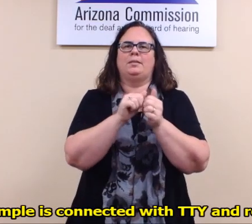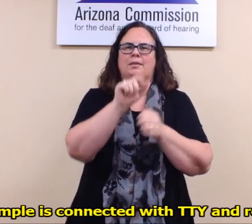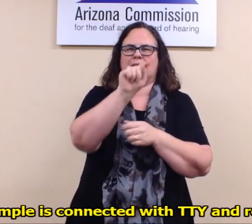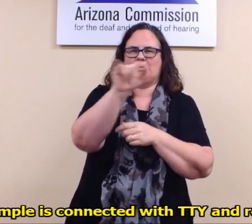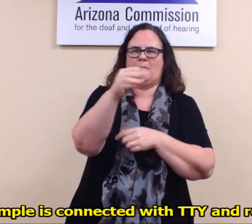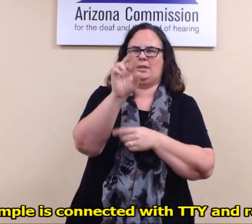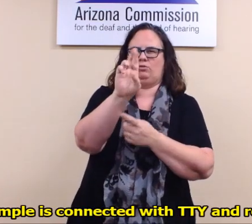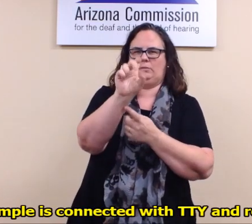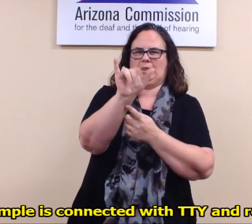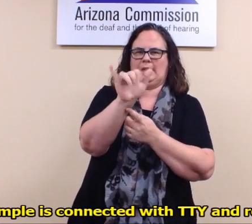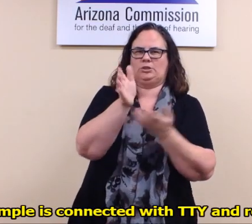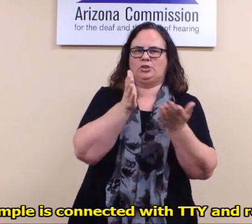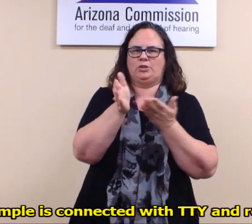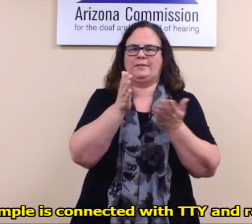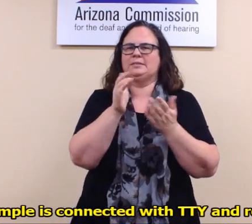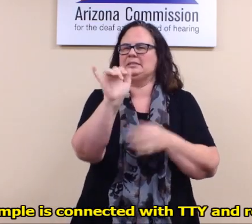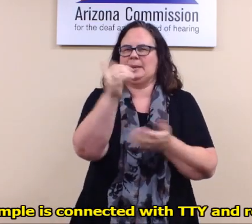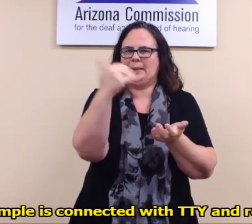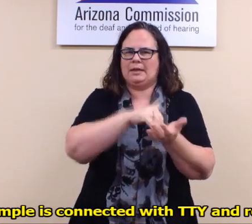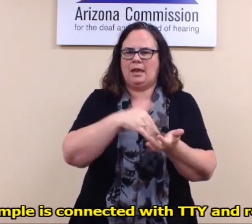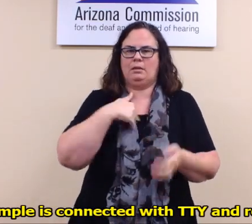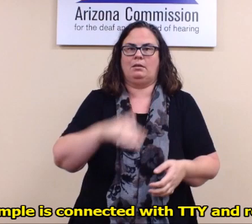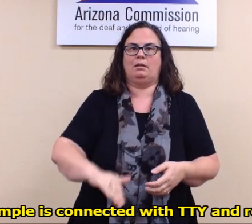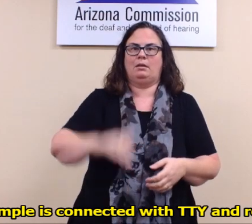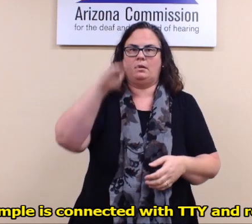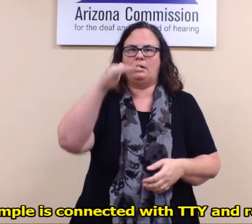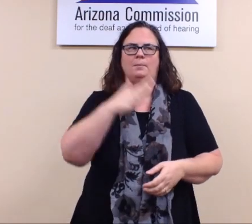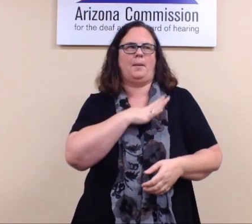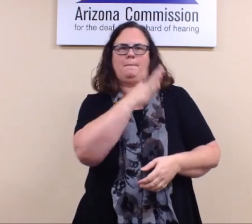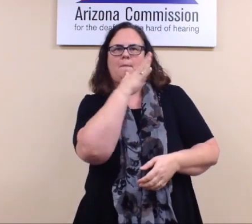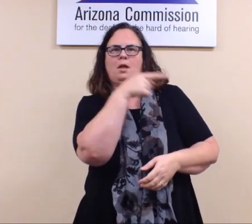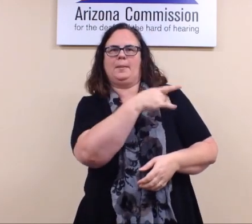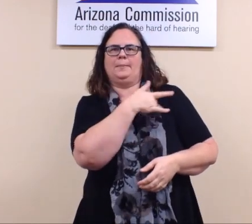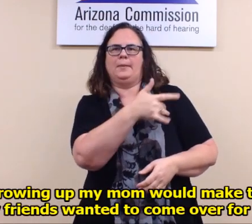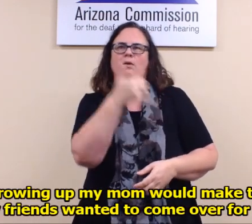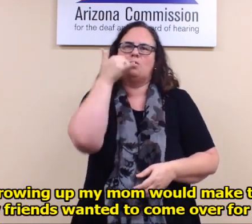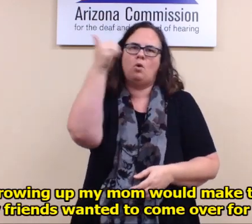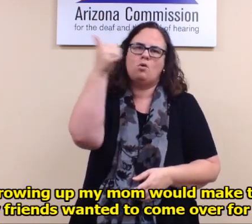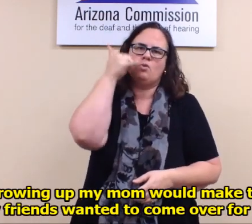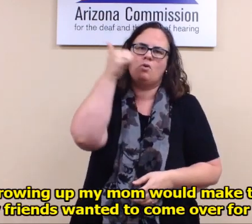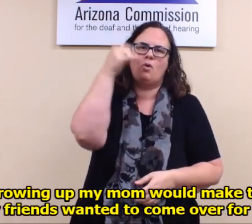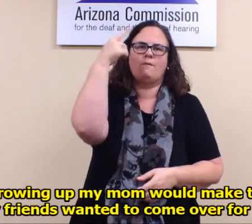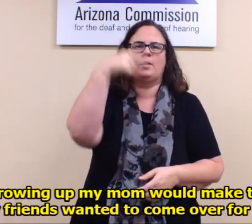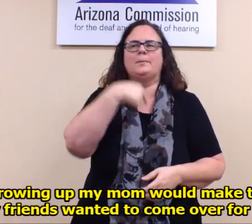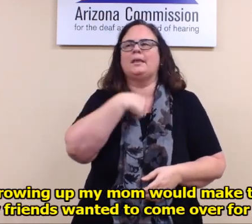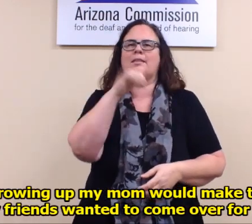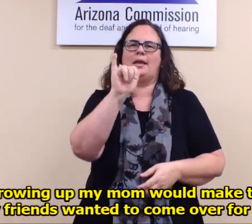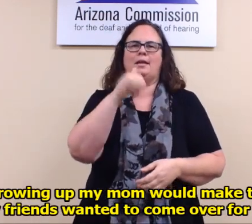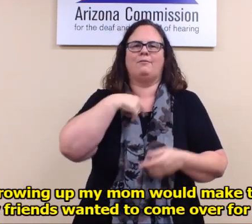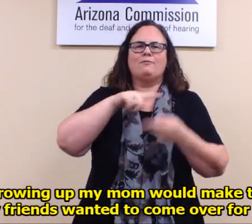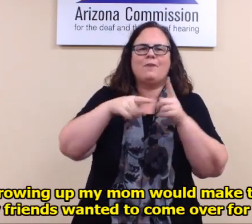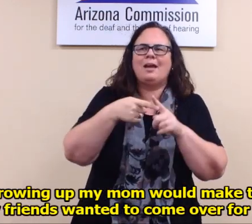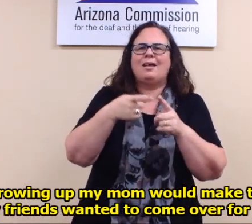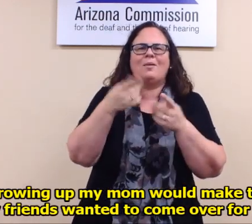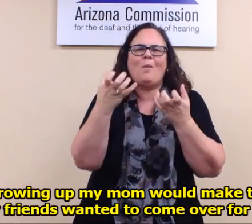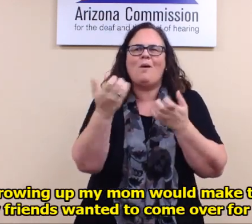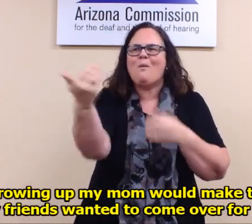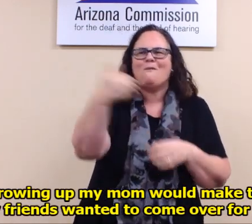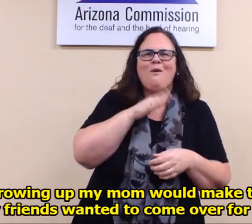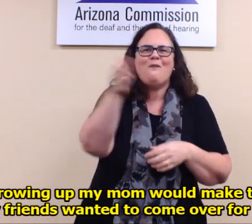Another example is connected with TTY and relay services. When I was growing up, my mom would make the calls for me